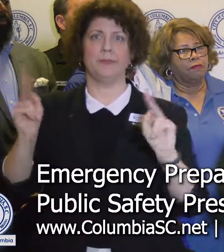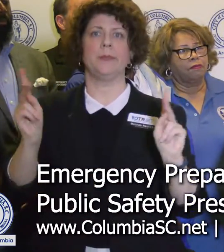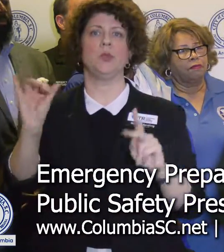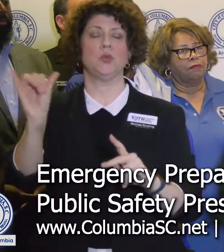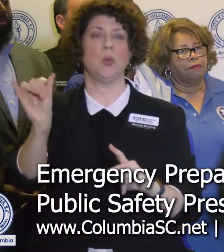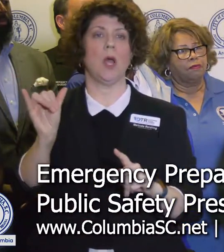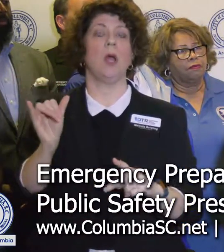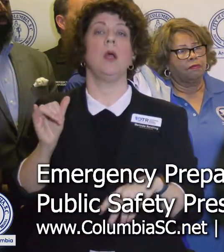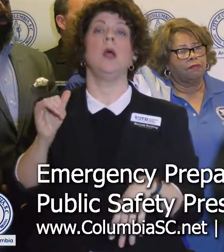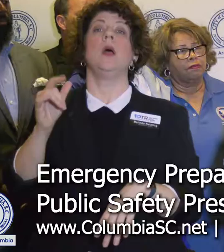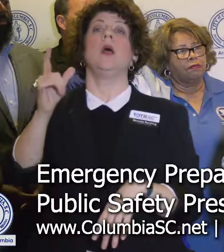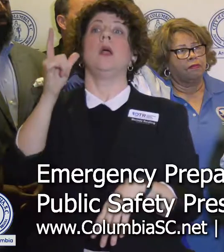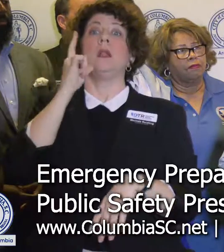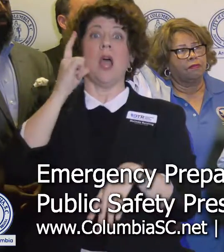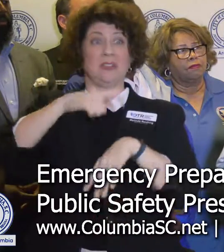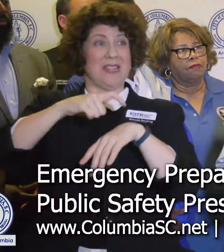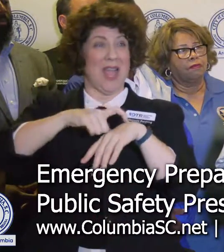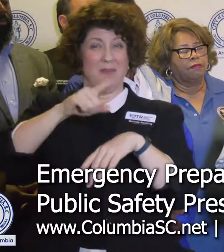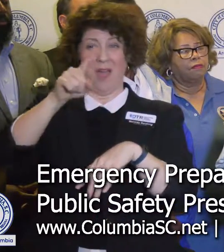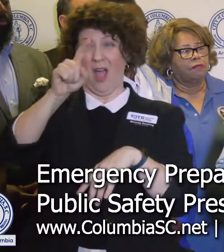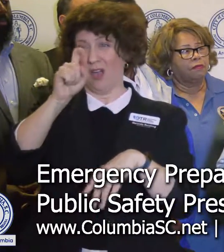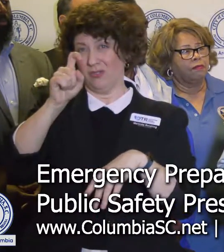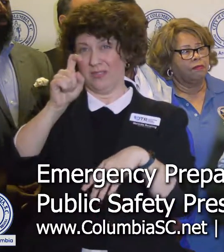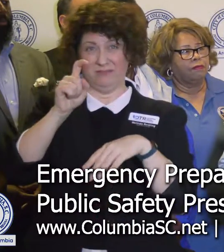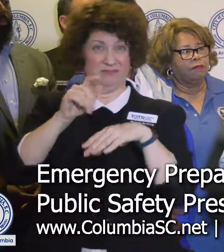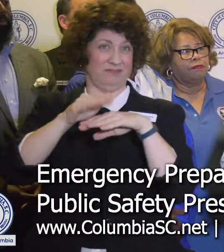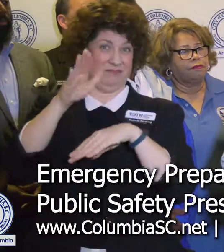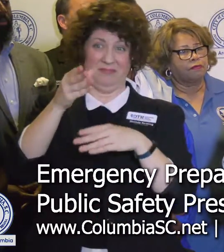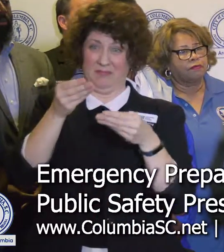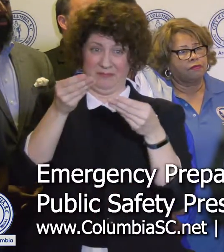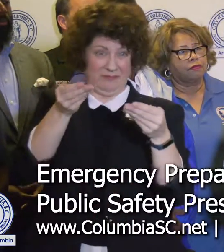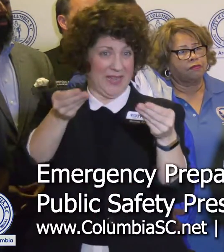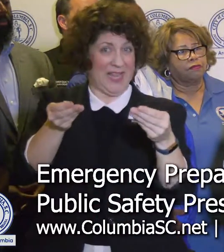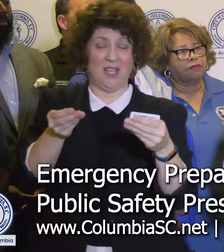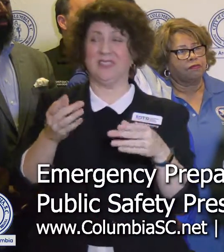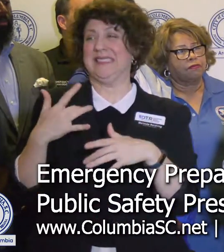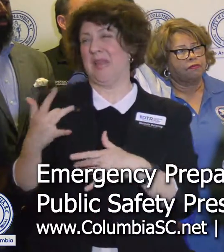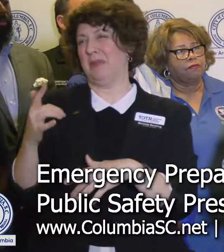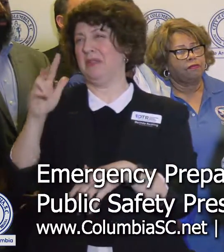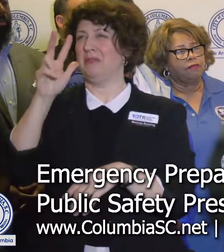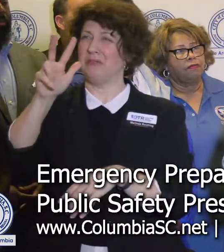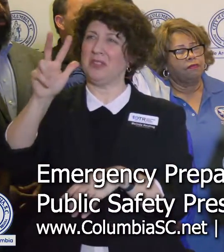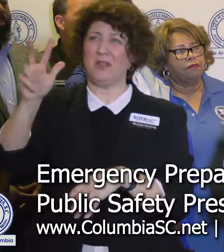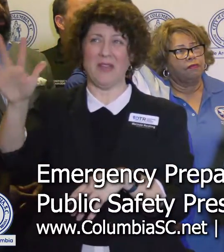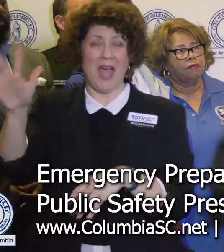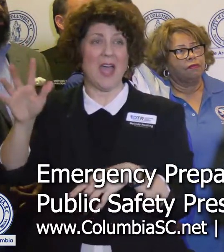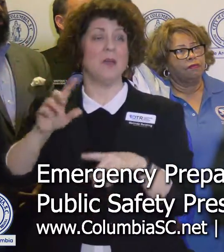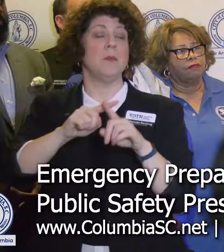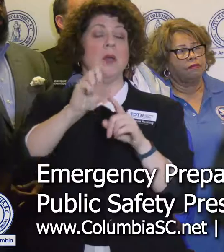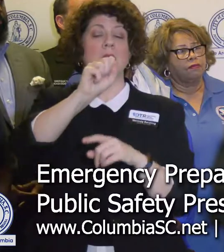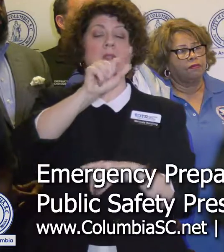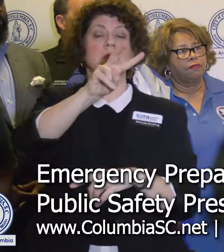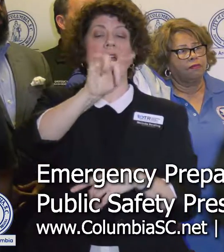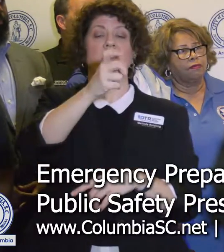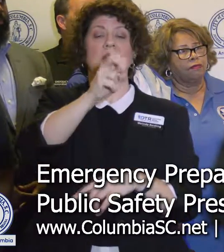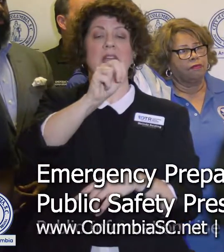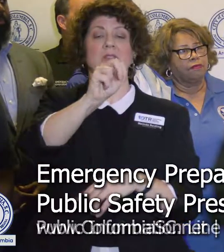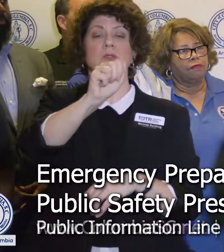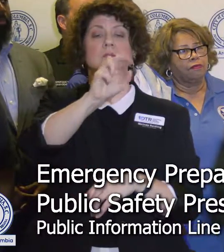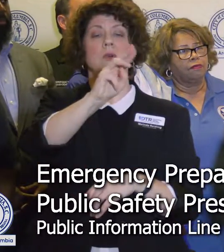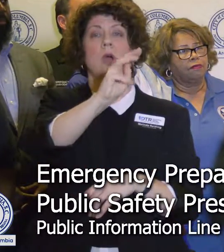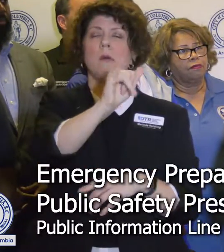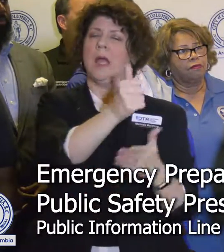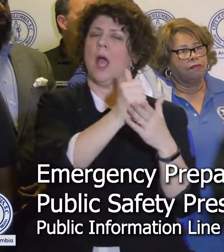We've served at lunchtime over 100 more meals than normal, so we're at 335. The Salvation Army has helped us